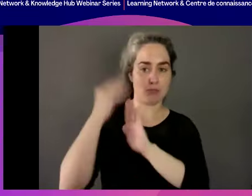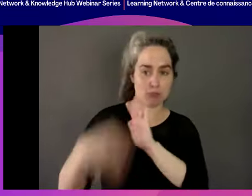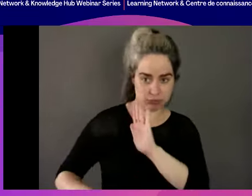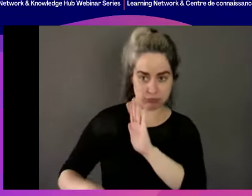certificate of participation. Thank you so much, everyone, and take care.